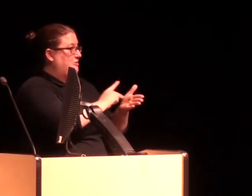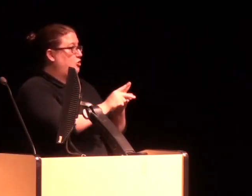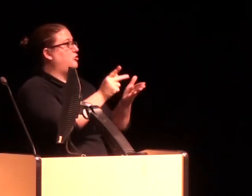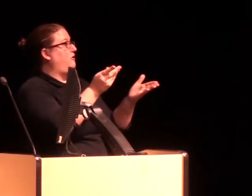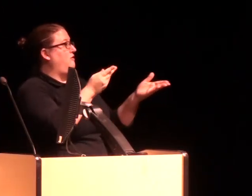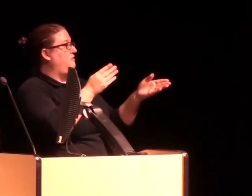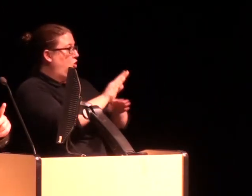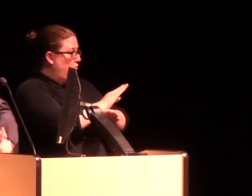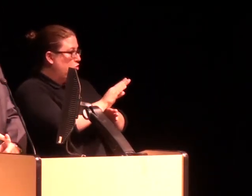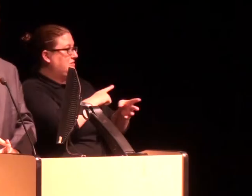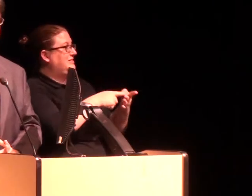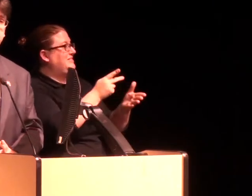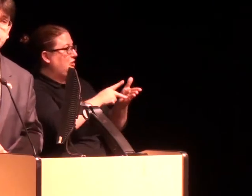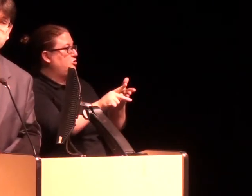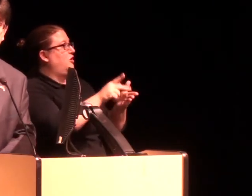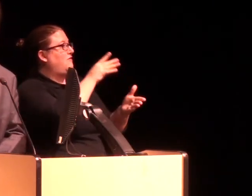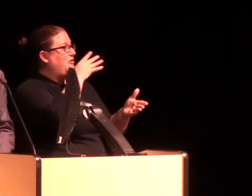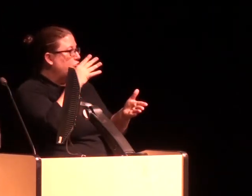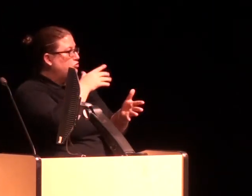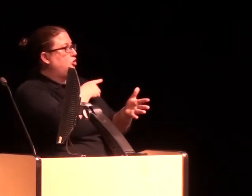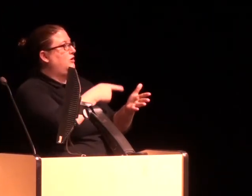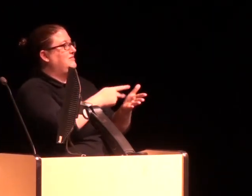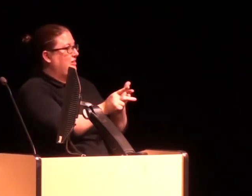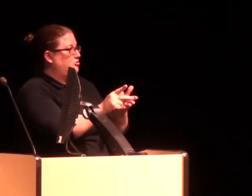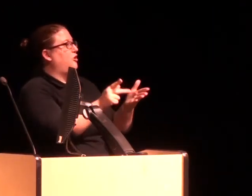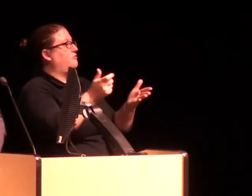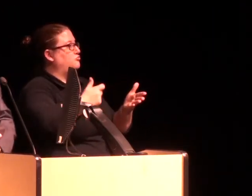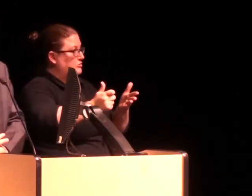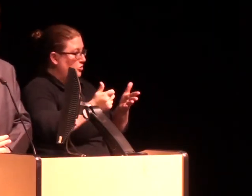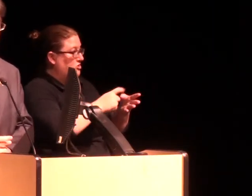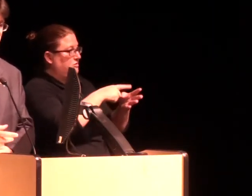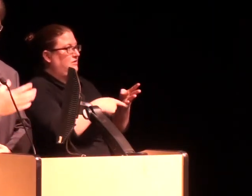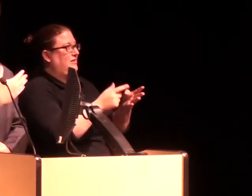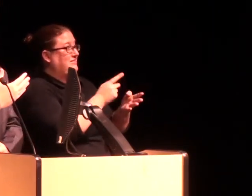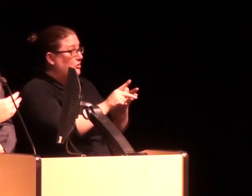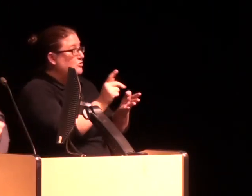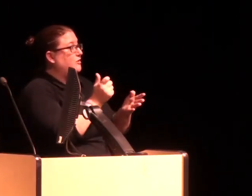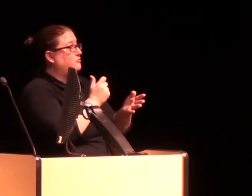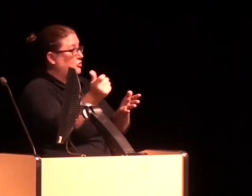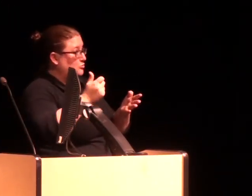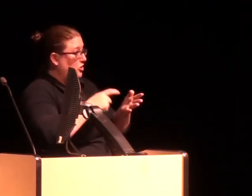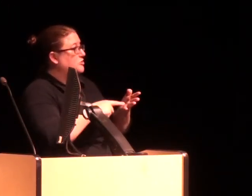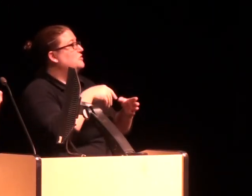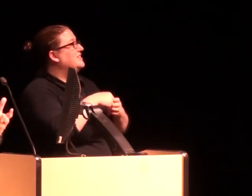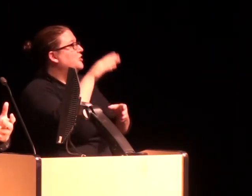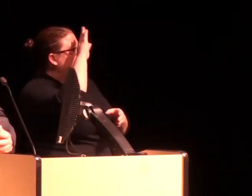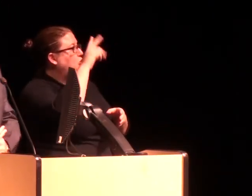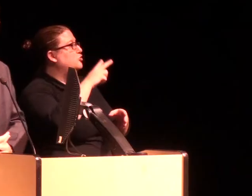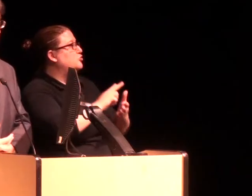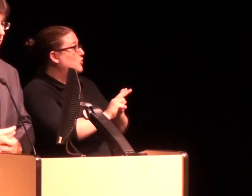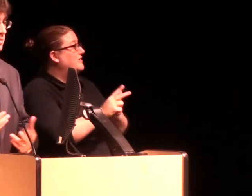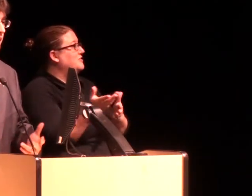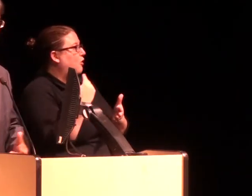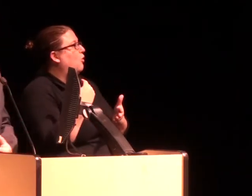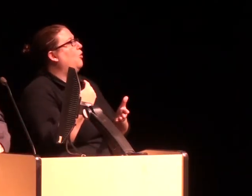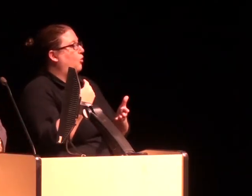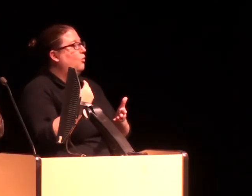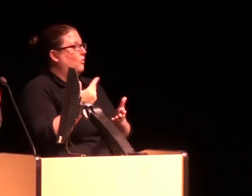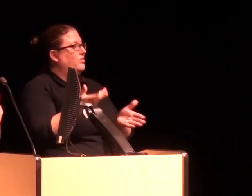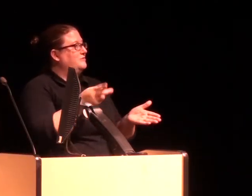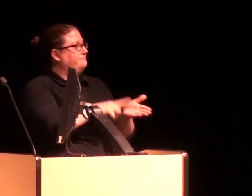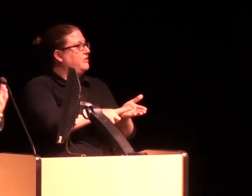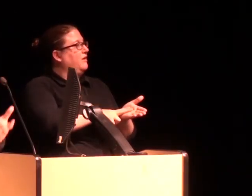of Agriculture, Secretary of Transportation. By the way, the Secretary of Transportation was in Cuba 2 weeks ago. They signed an agreement to